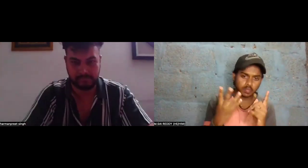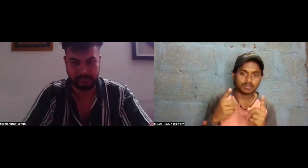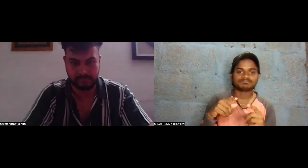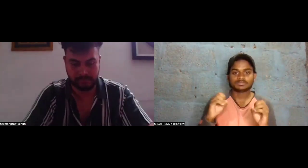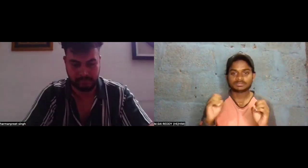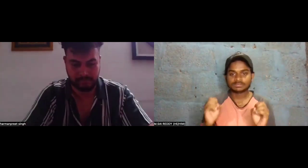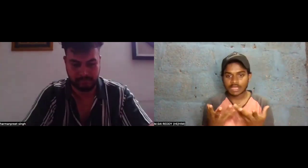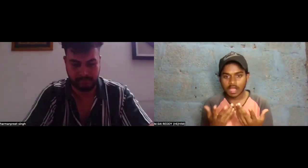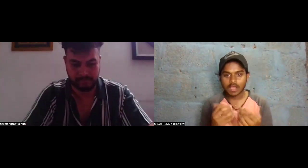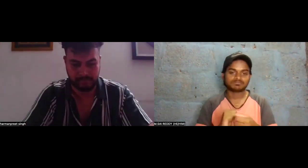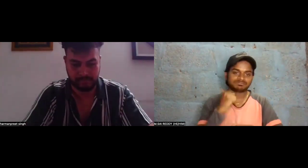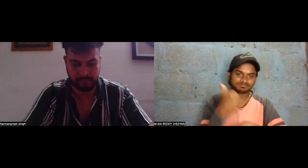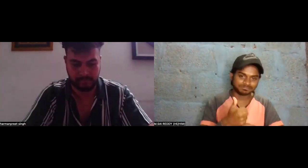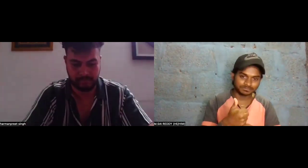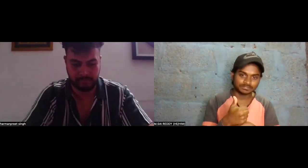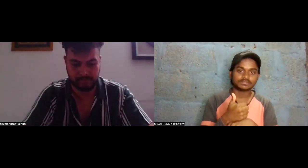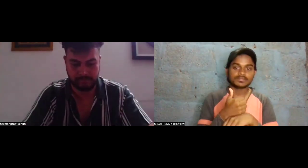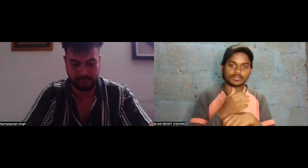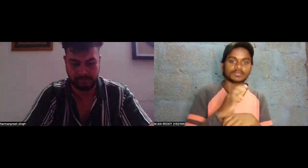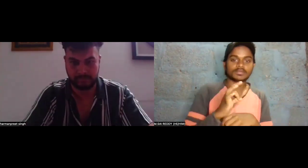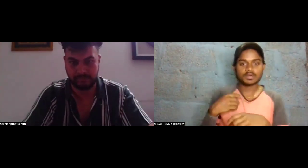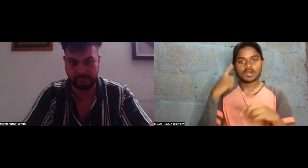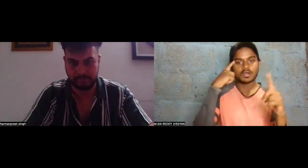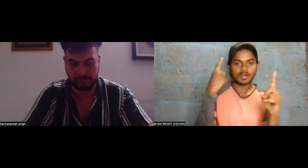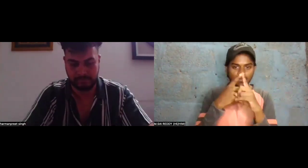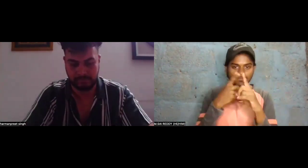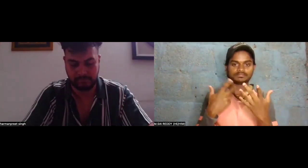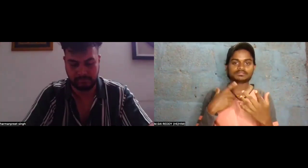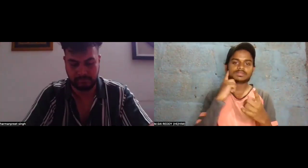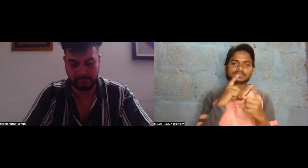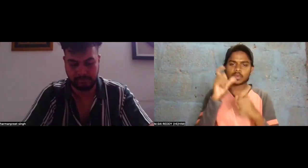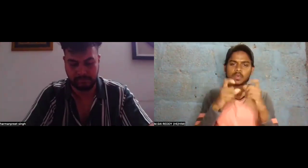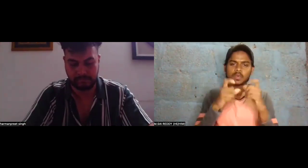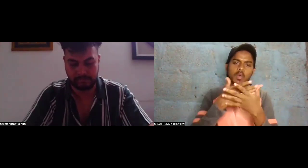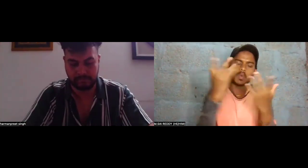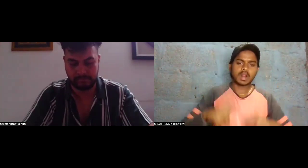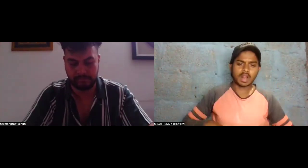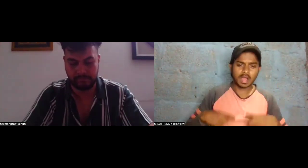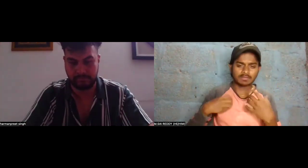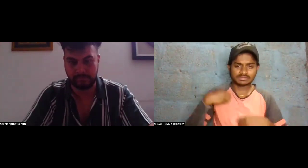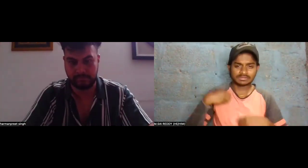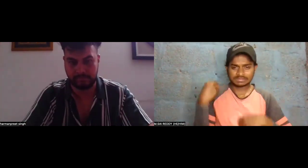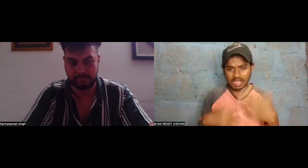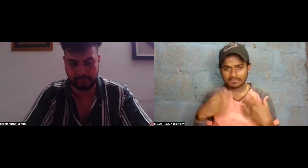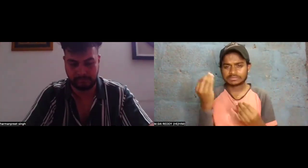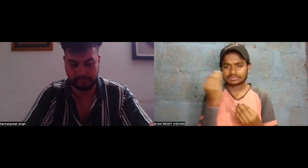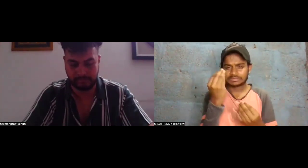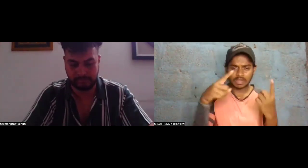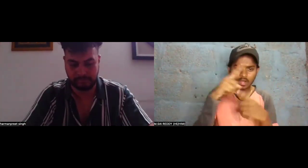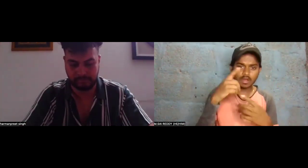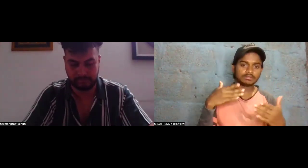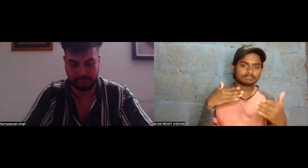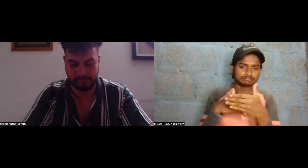for our community, for the deaf LGBTQI community? So I thought of setting up an